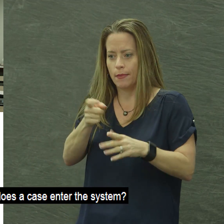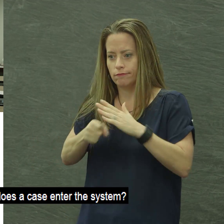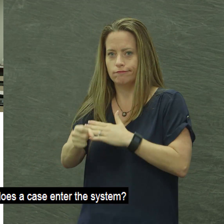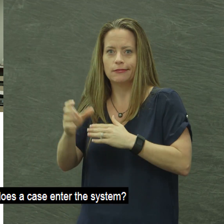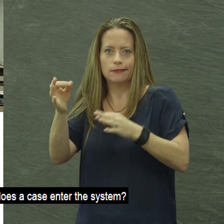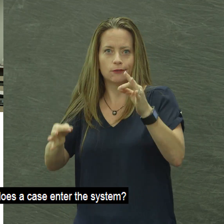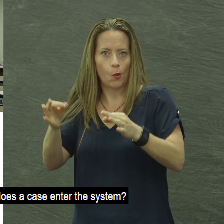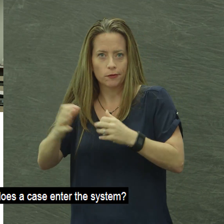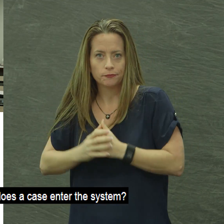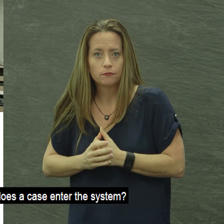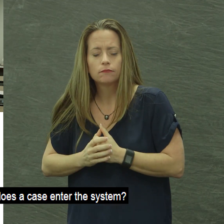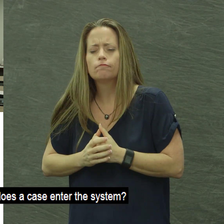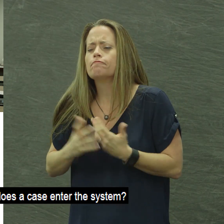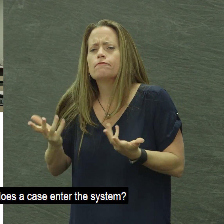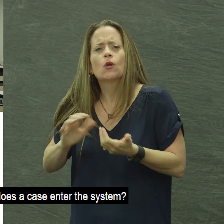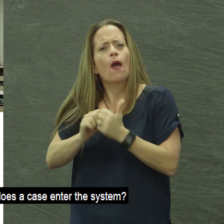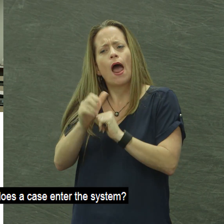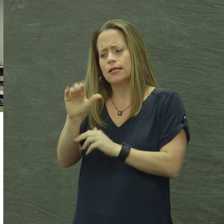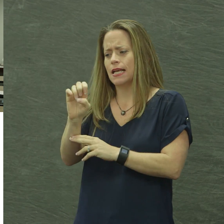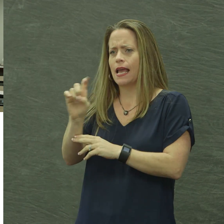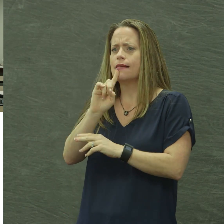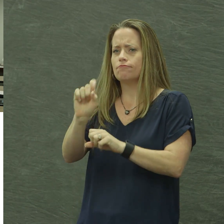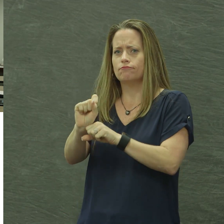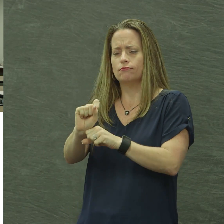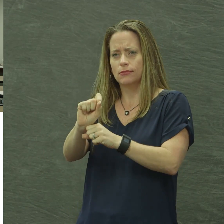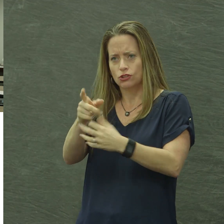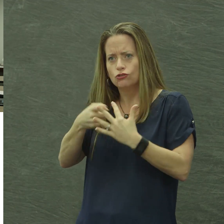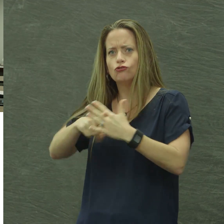how does a case enter the system?